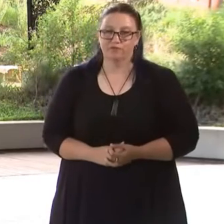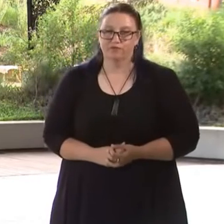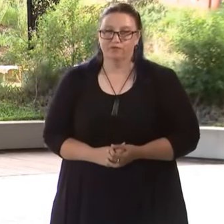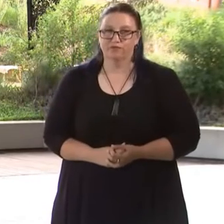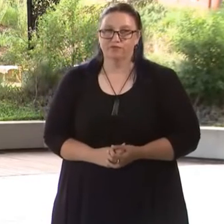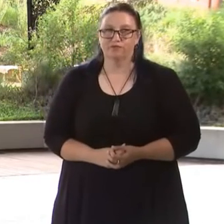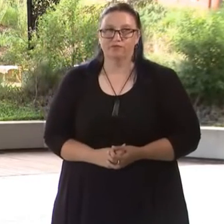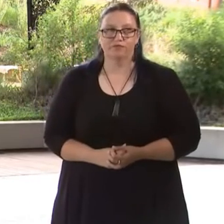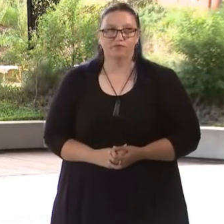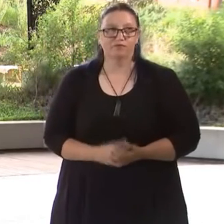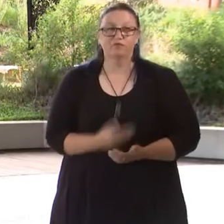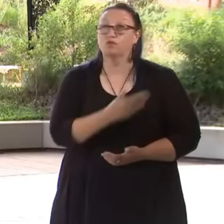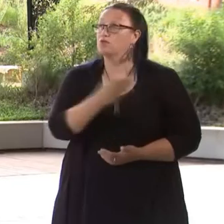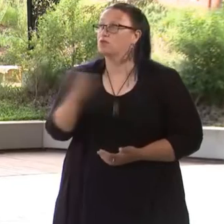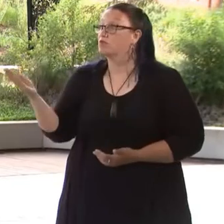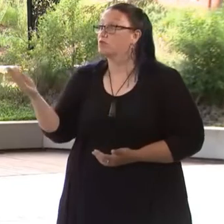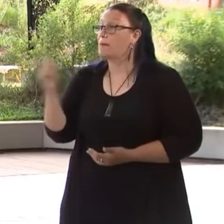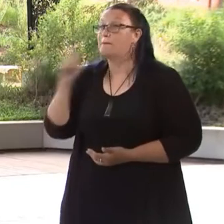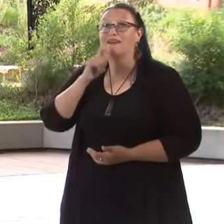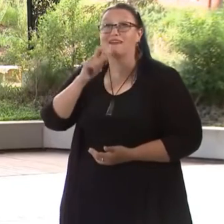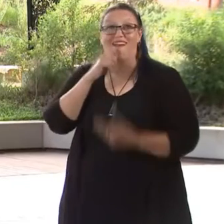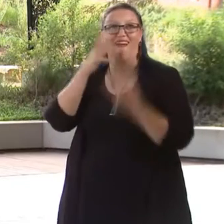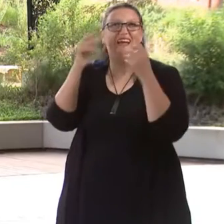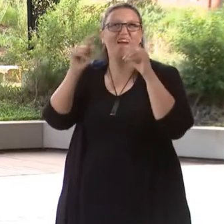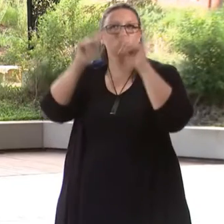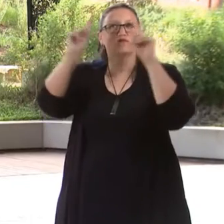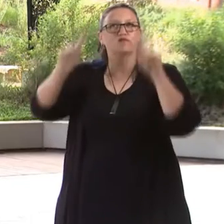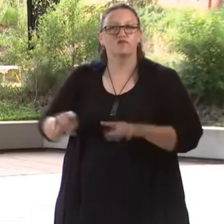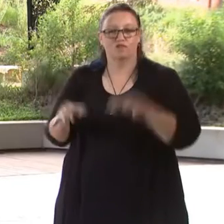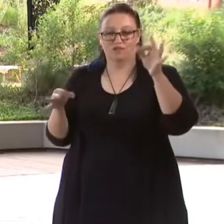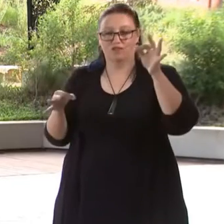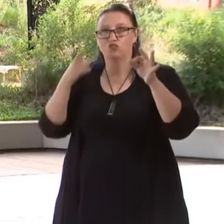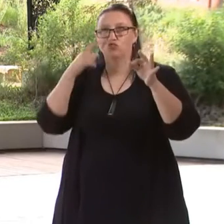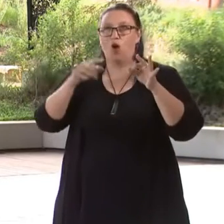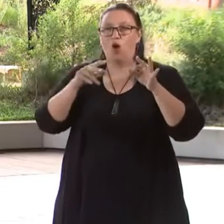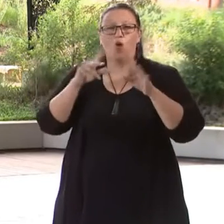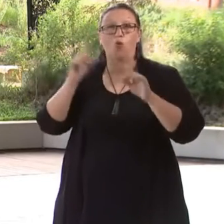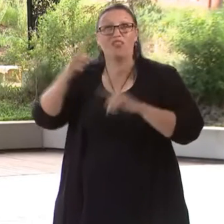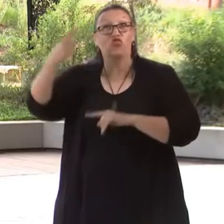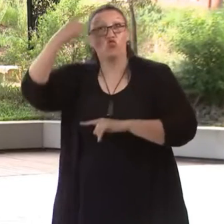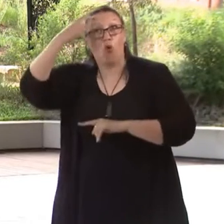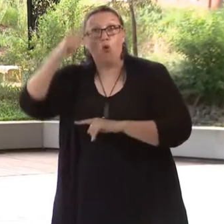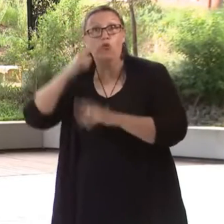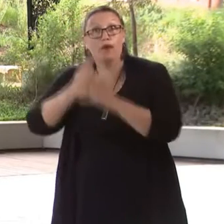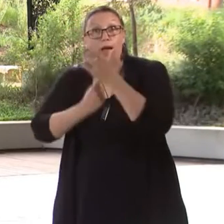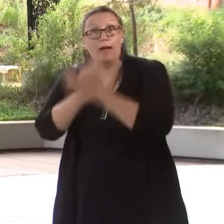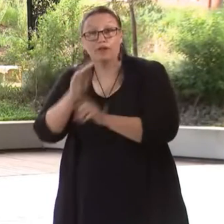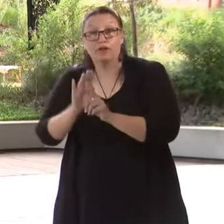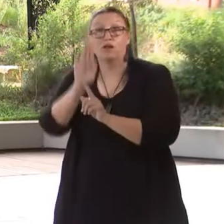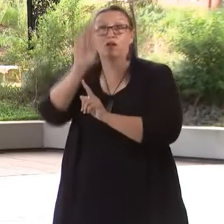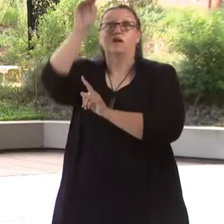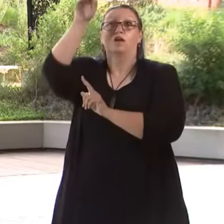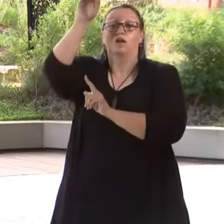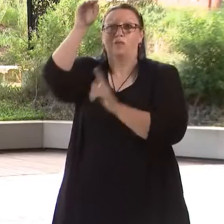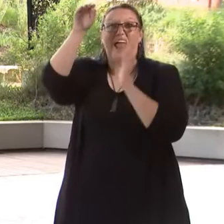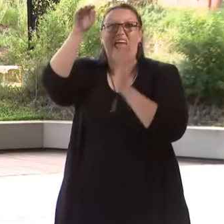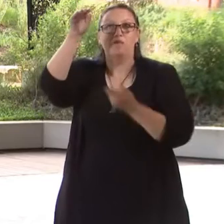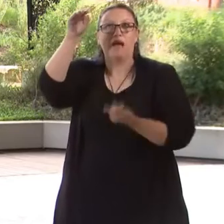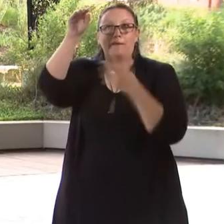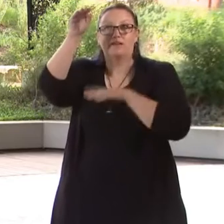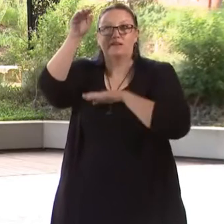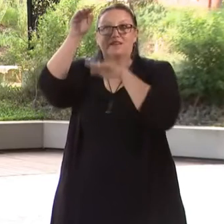our modelling that we release each Friday is obviously very pleasing to see that, as we predicted last week,